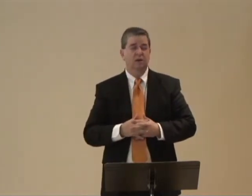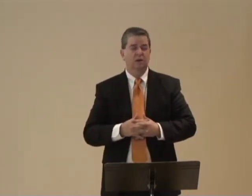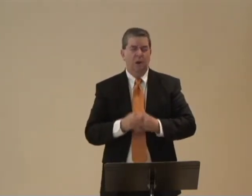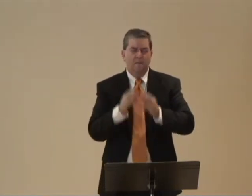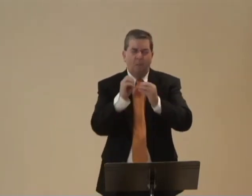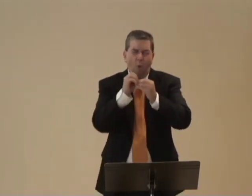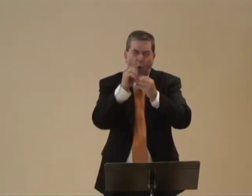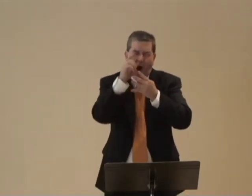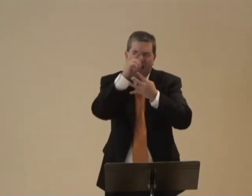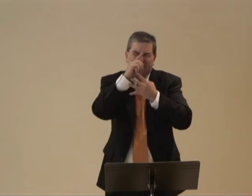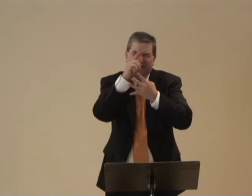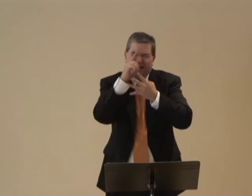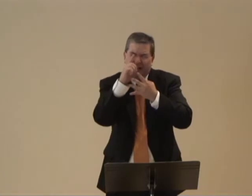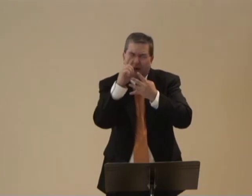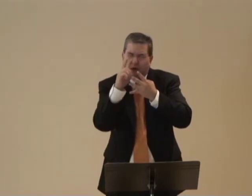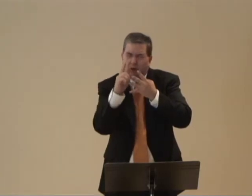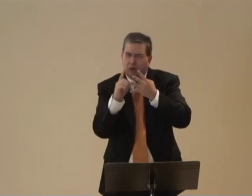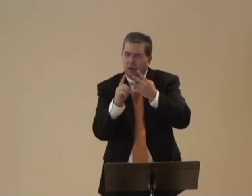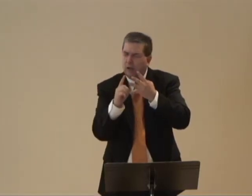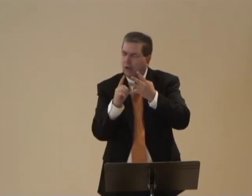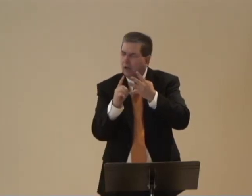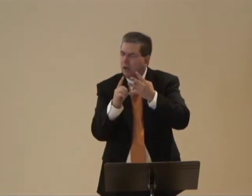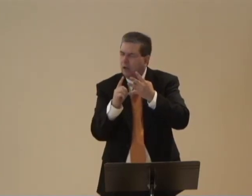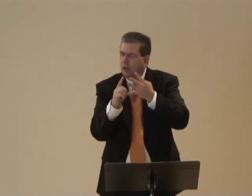true stories in the Bible are never boring.